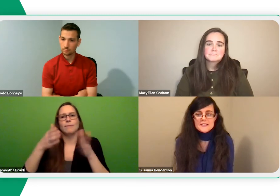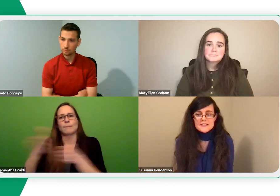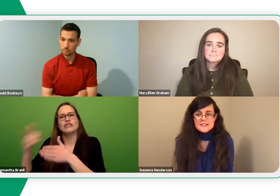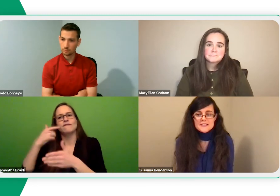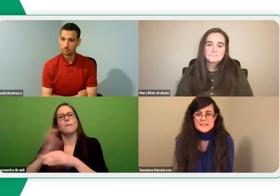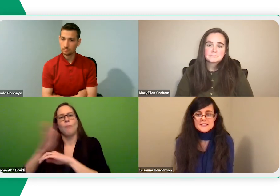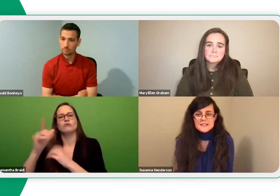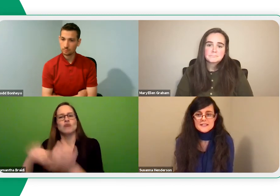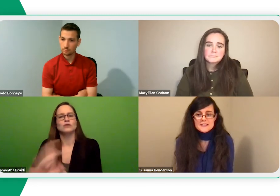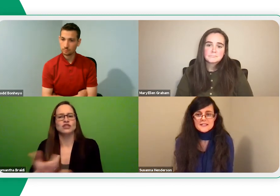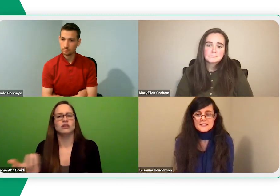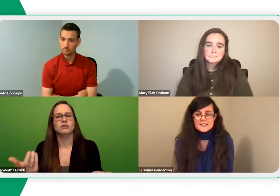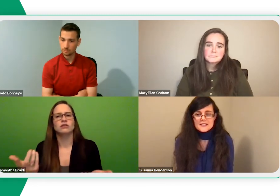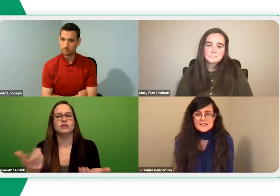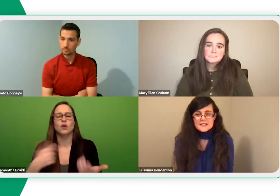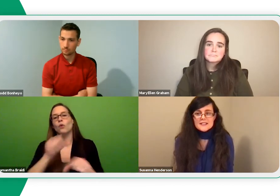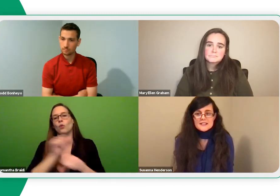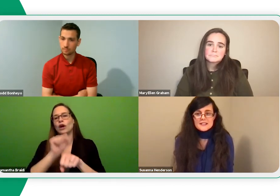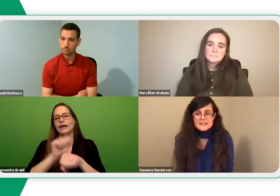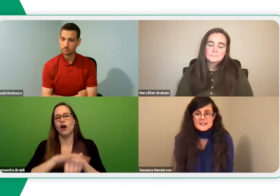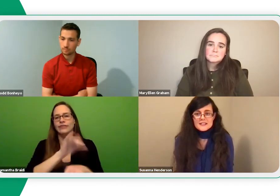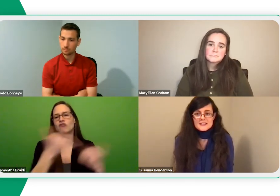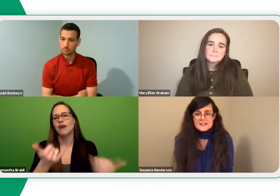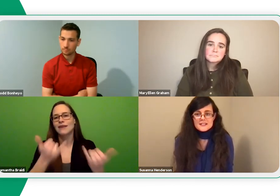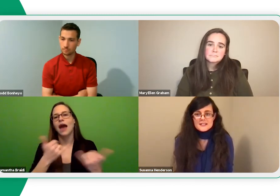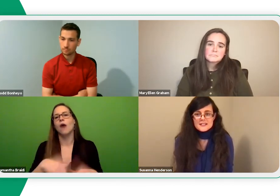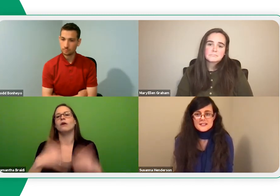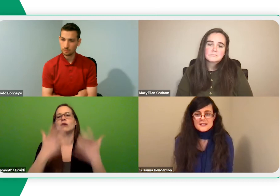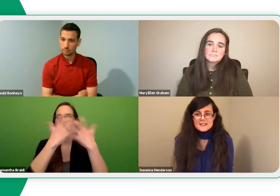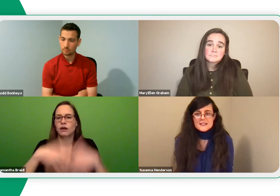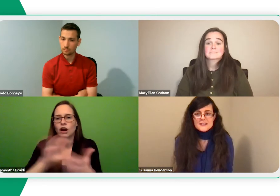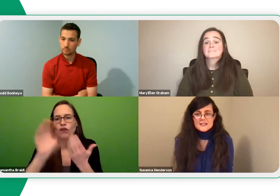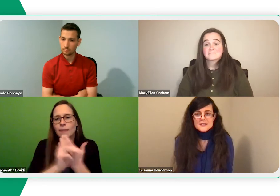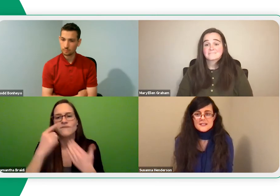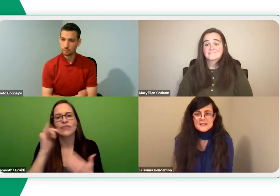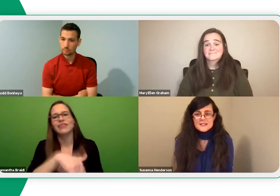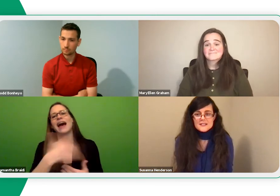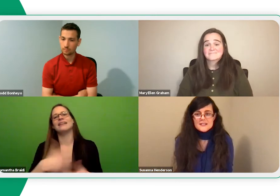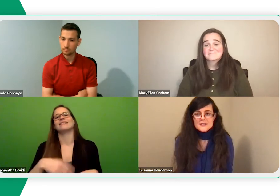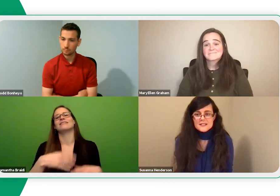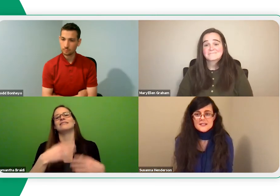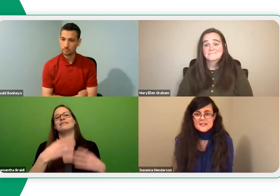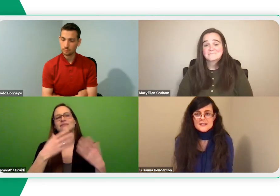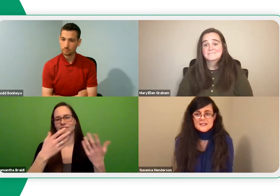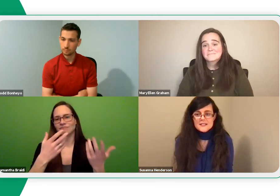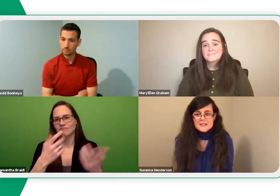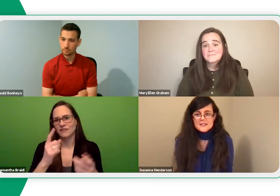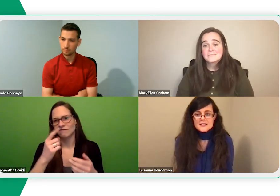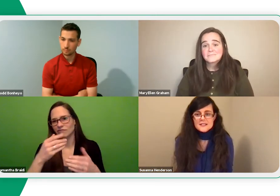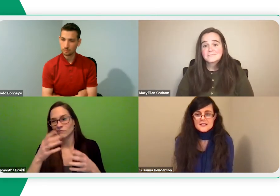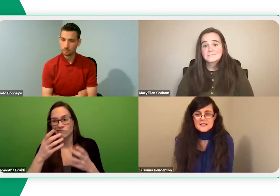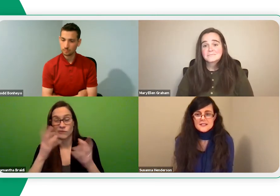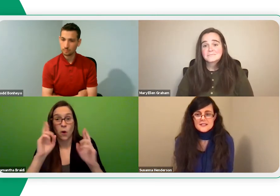all students need a personal finance education. And we need to do that in order to prepare them for transition after